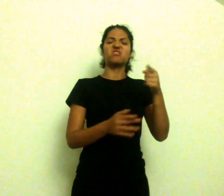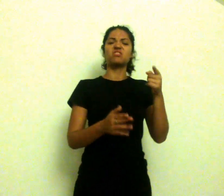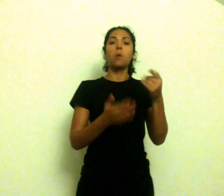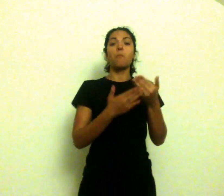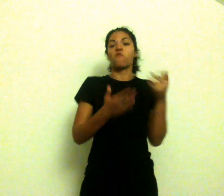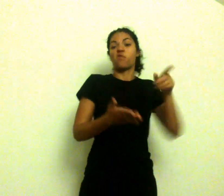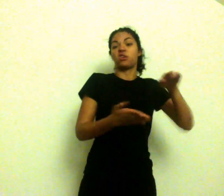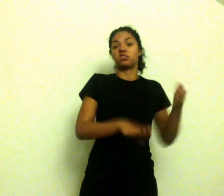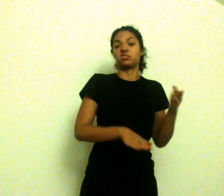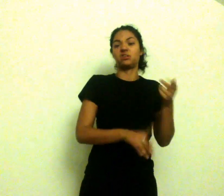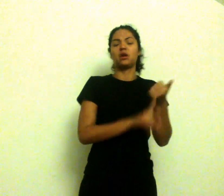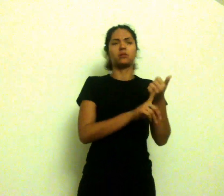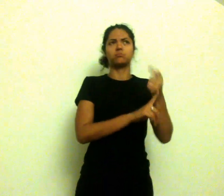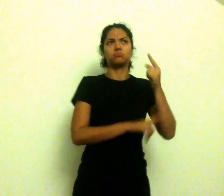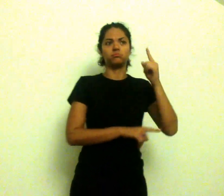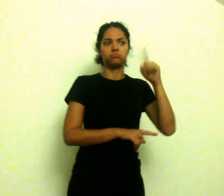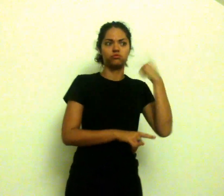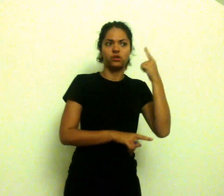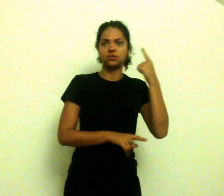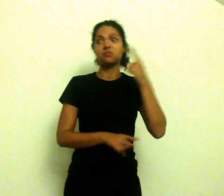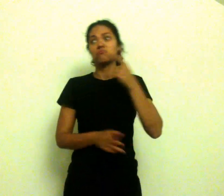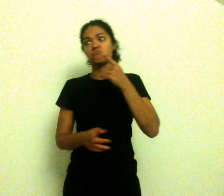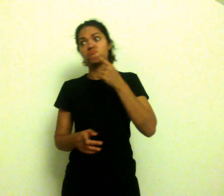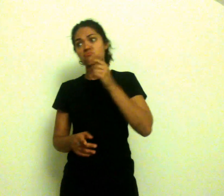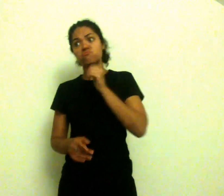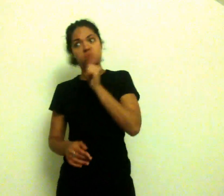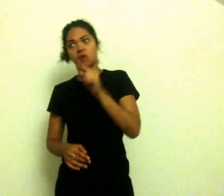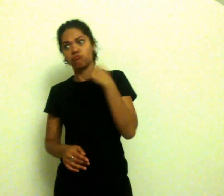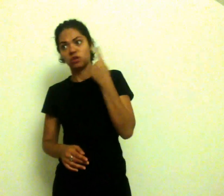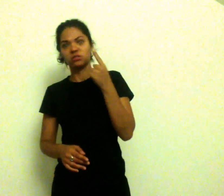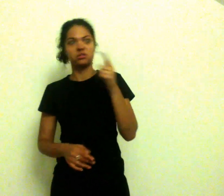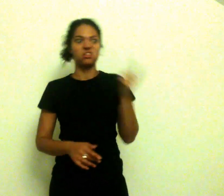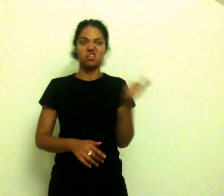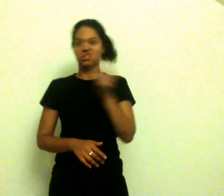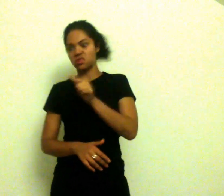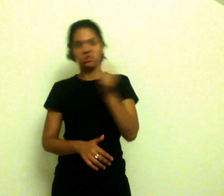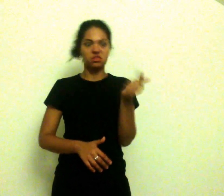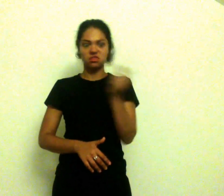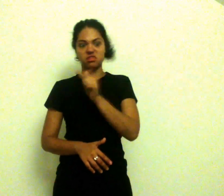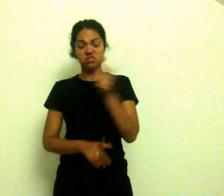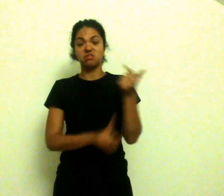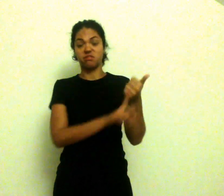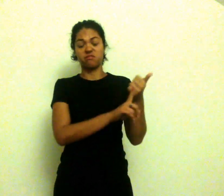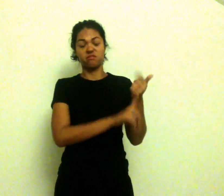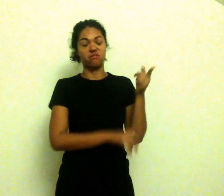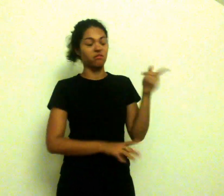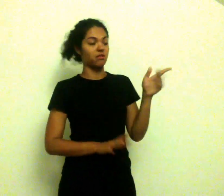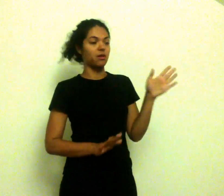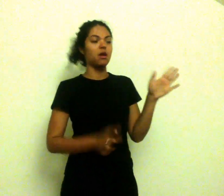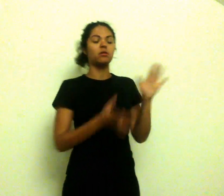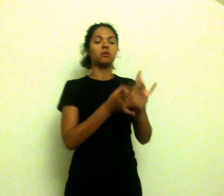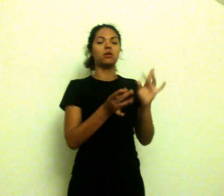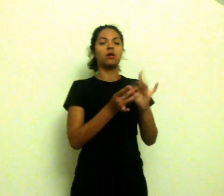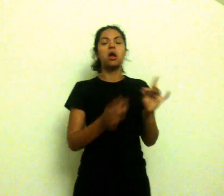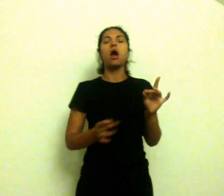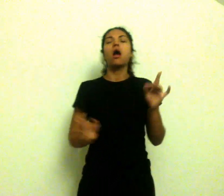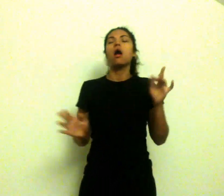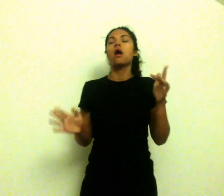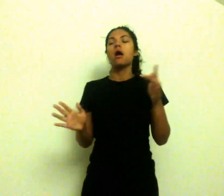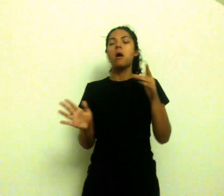last 13 to 14 years moving between sanity and insanity, he said because of the, quote,